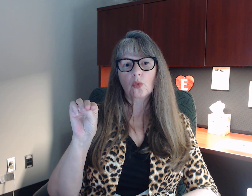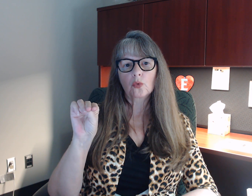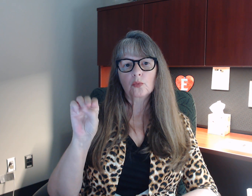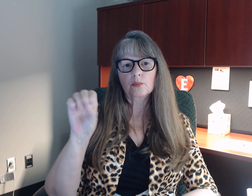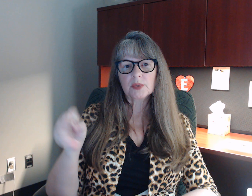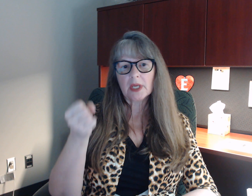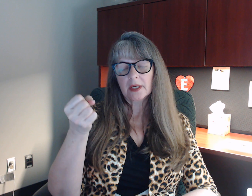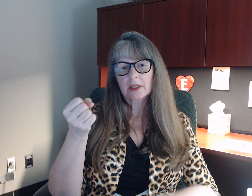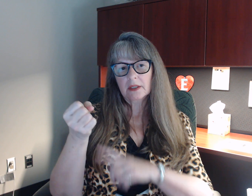grooms,